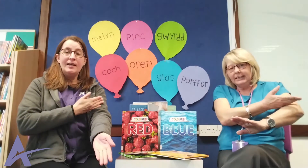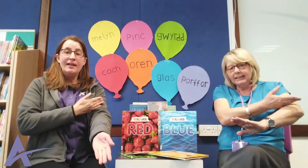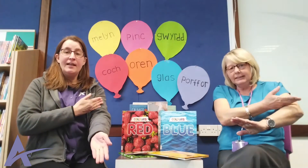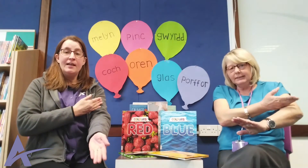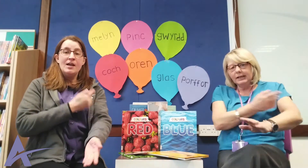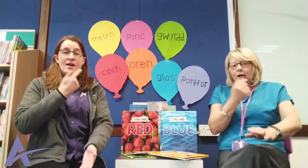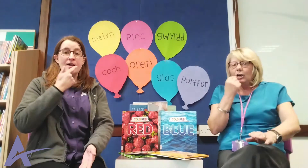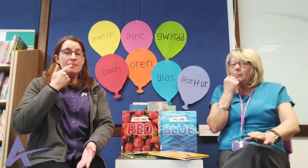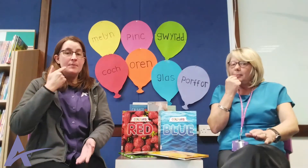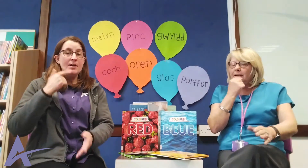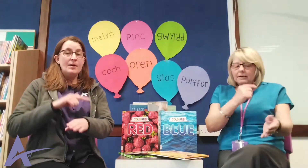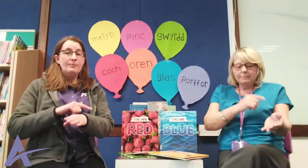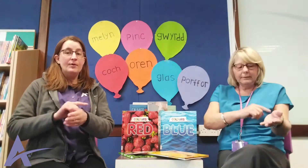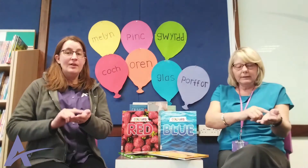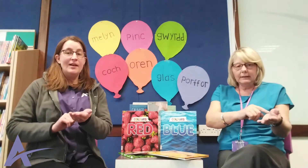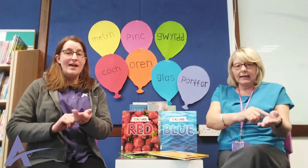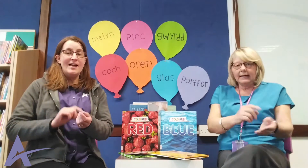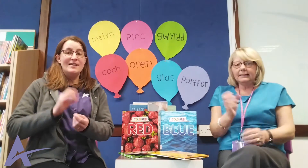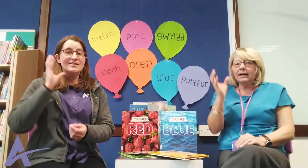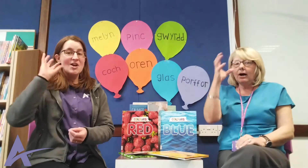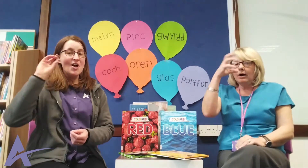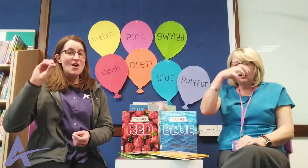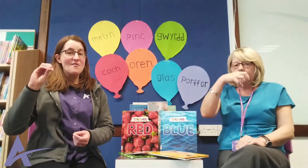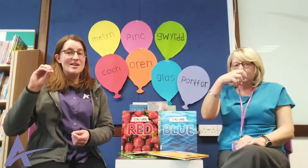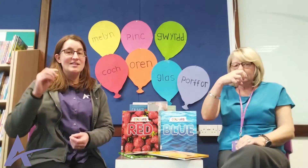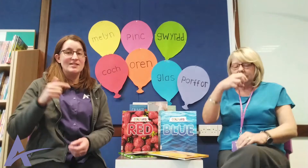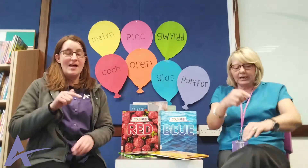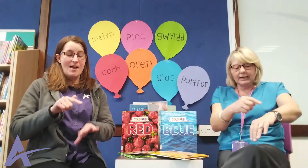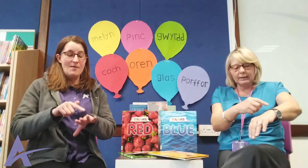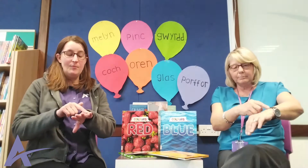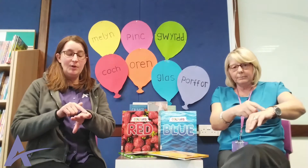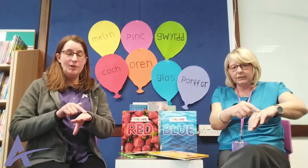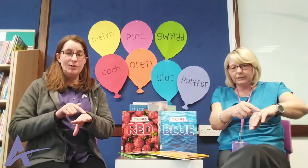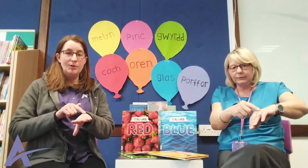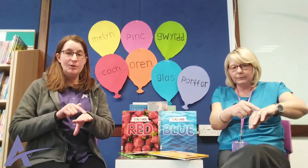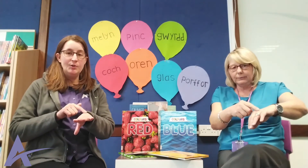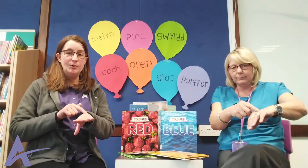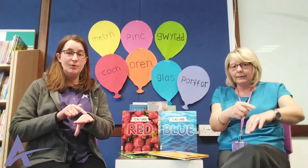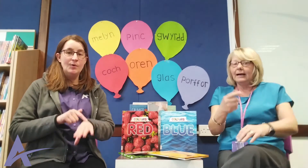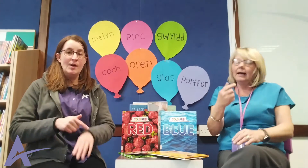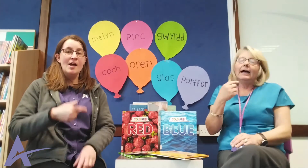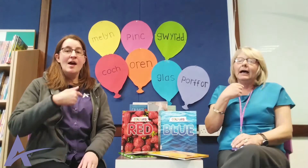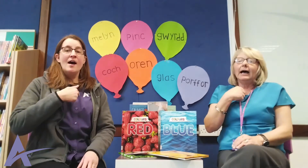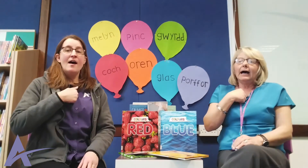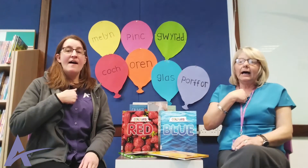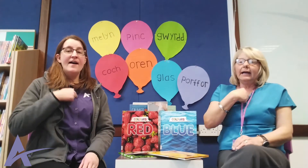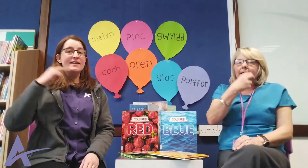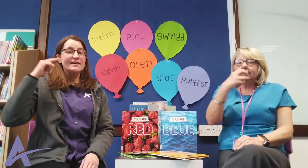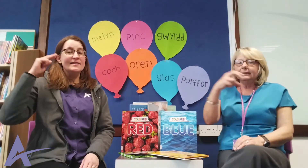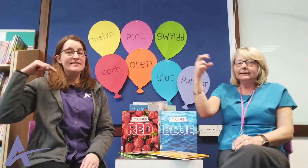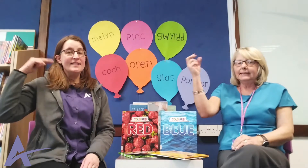green, purple and orange and blue. I can sing